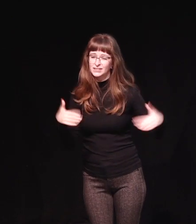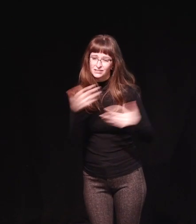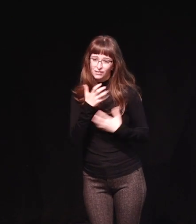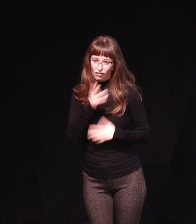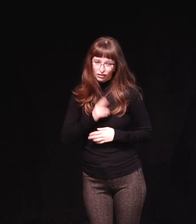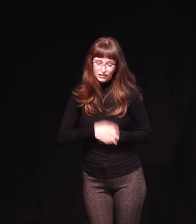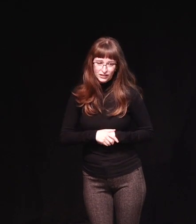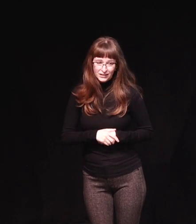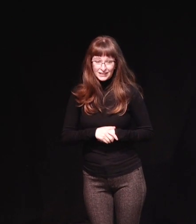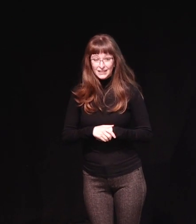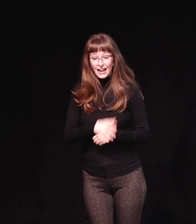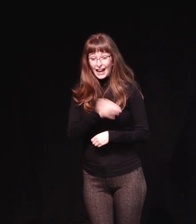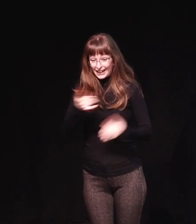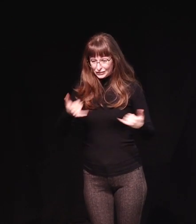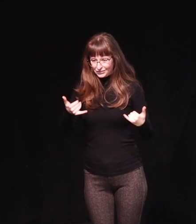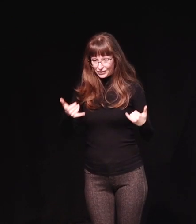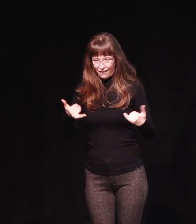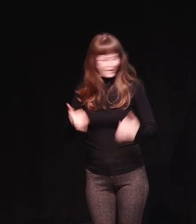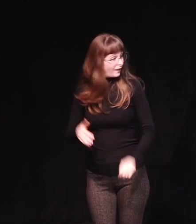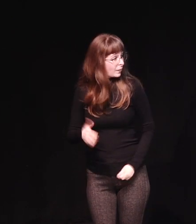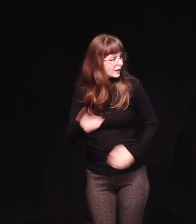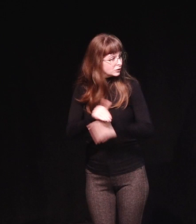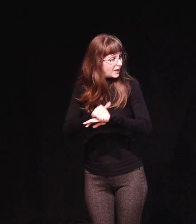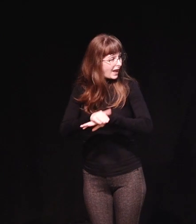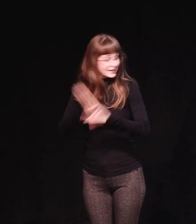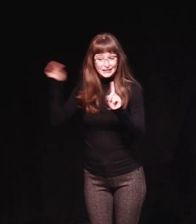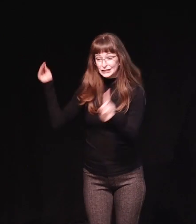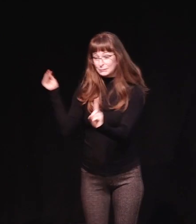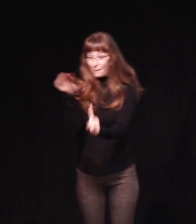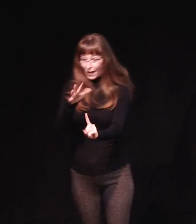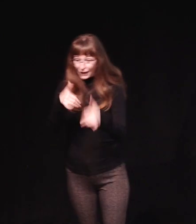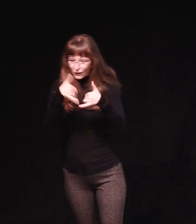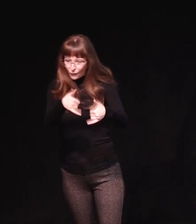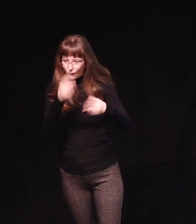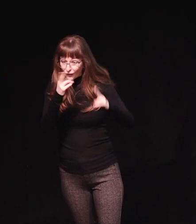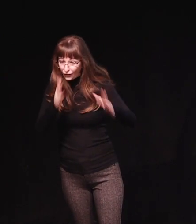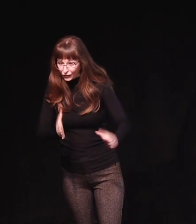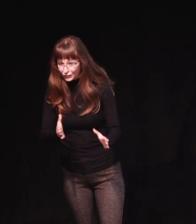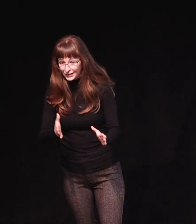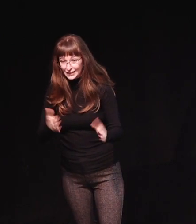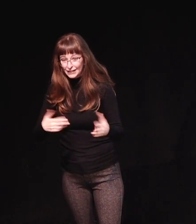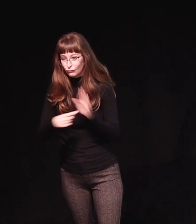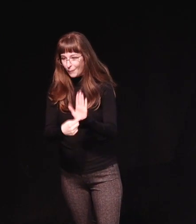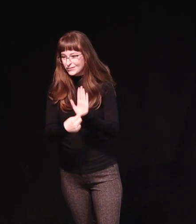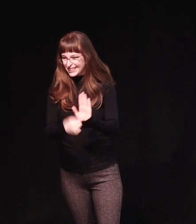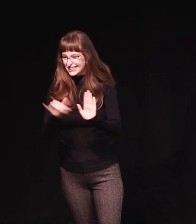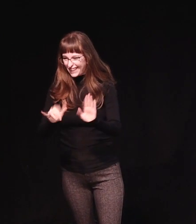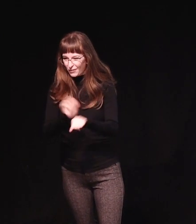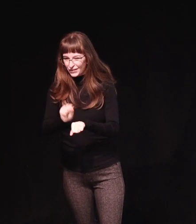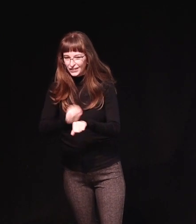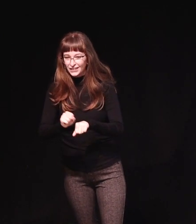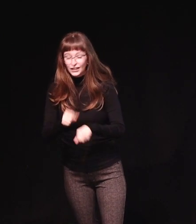that revolution than our opening night Spotlight Award honoree. You know him as the Academy Award winner